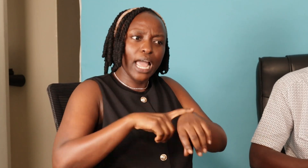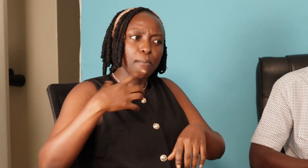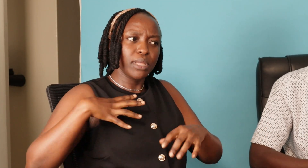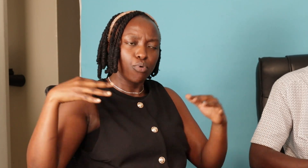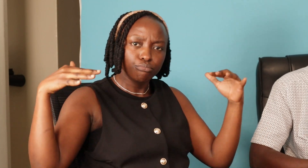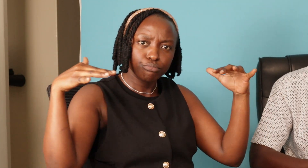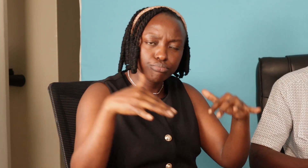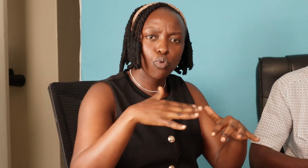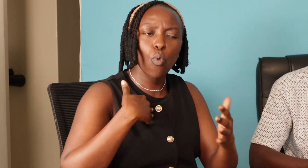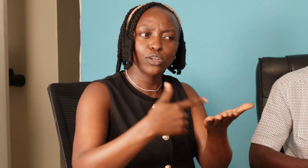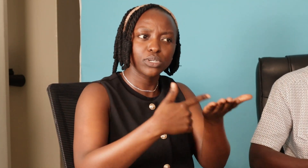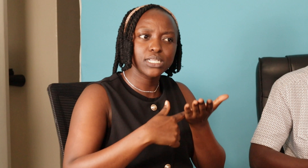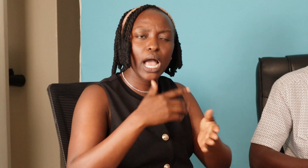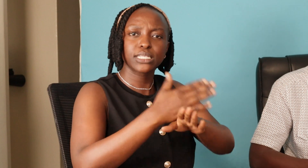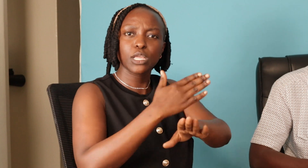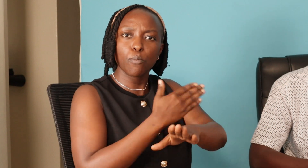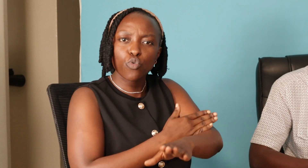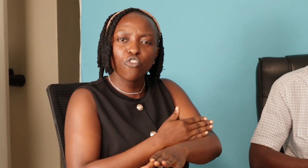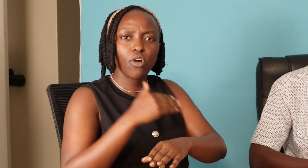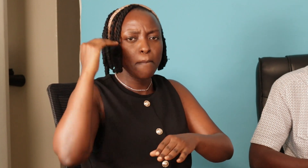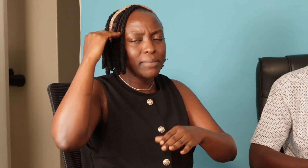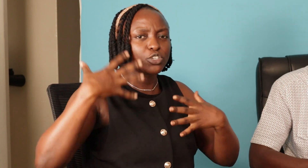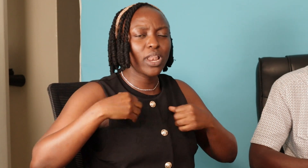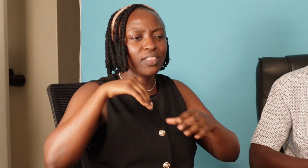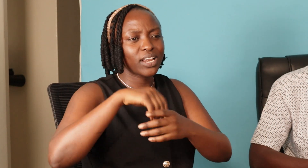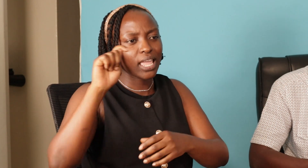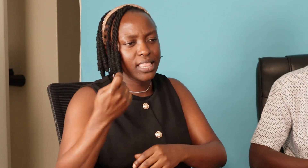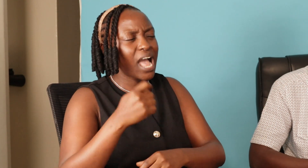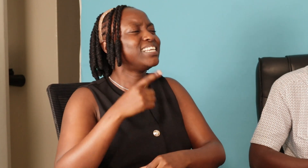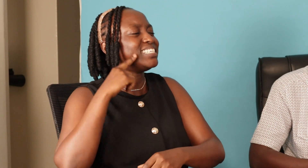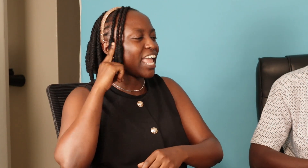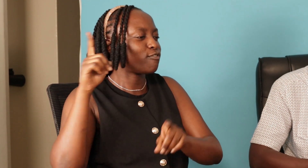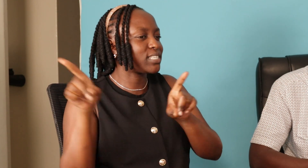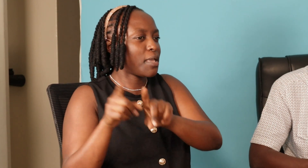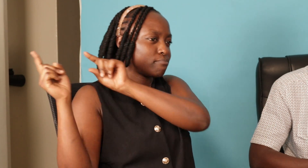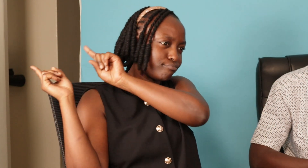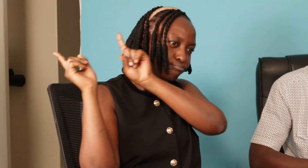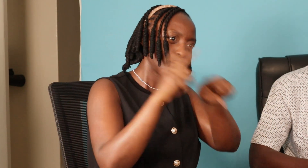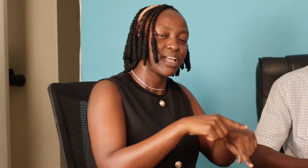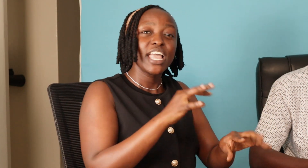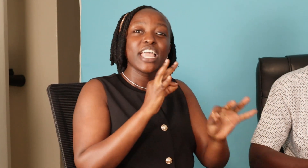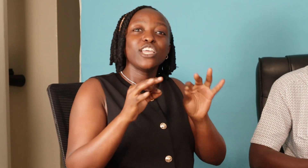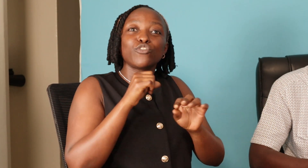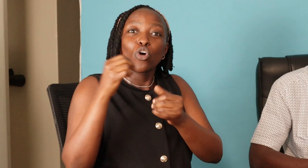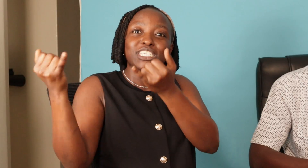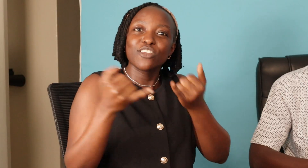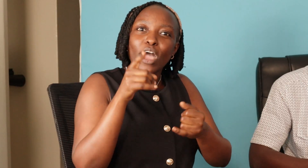will these issues be considered? So we need to make sure that in these decisions, in these discussions, deaf people are also